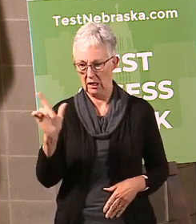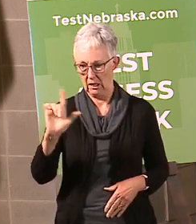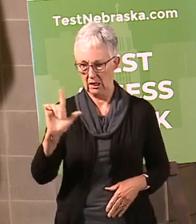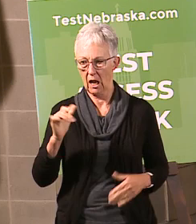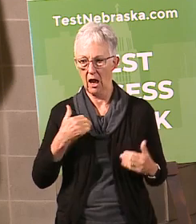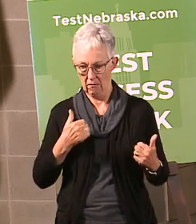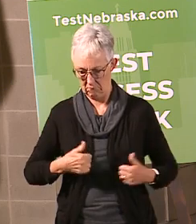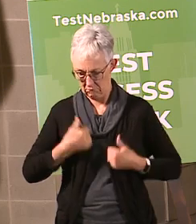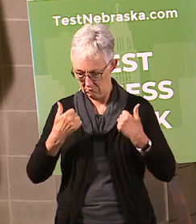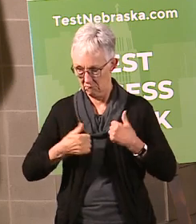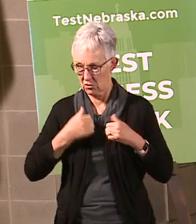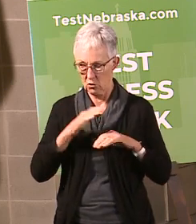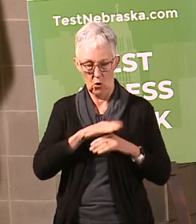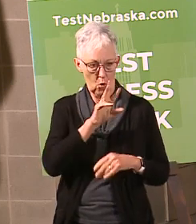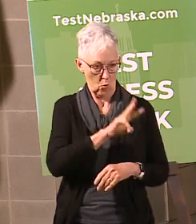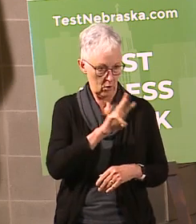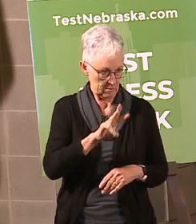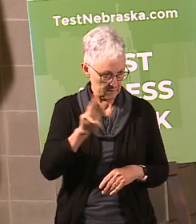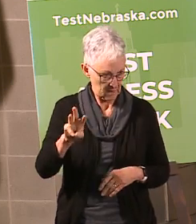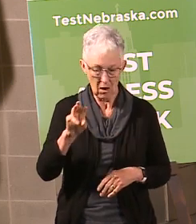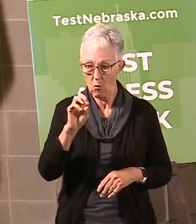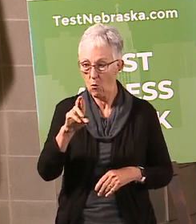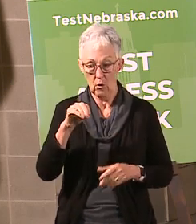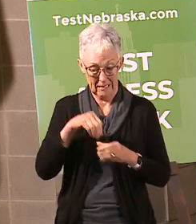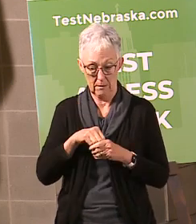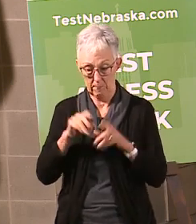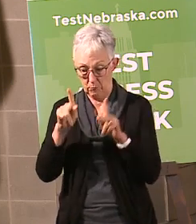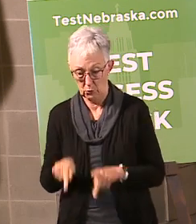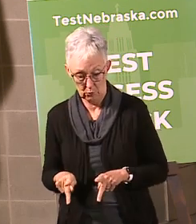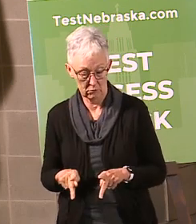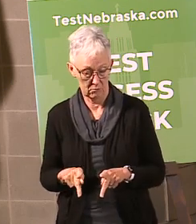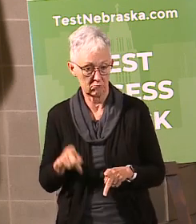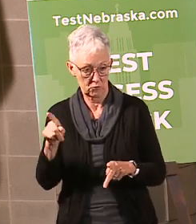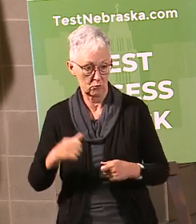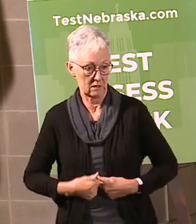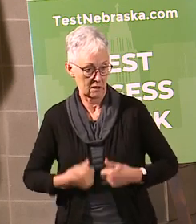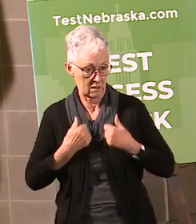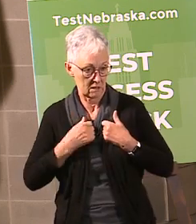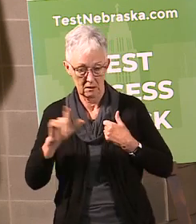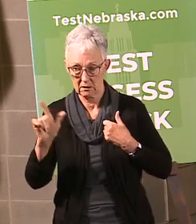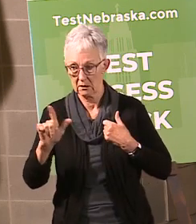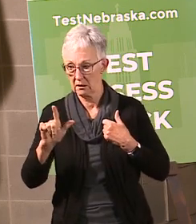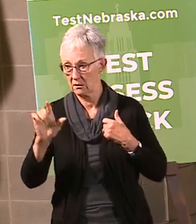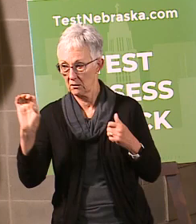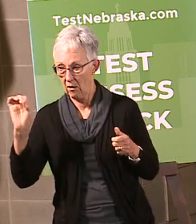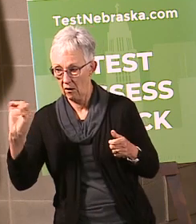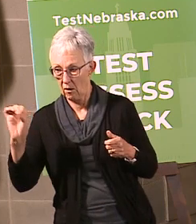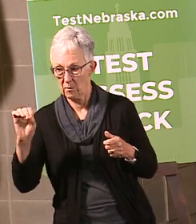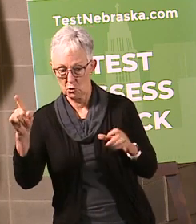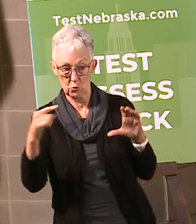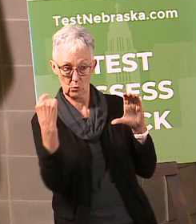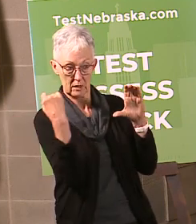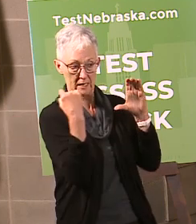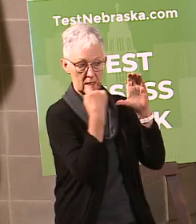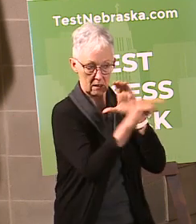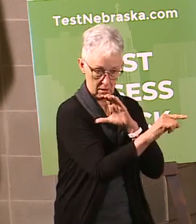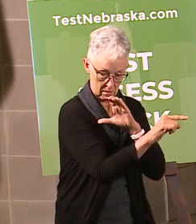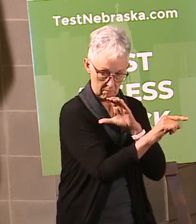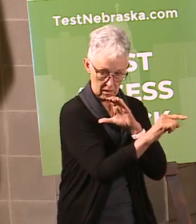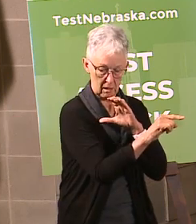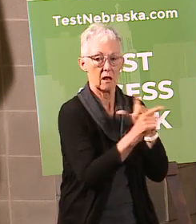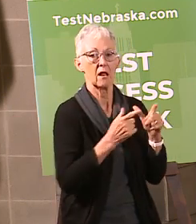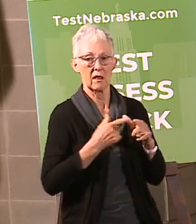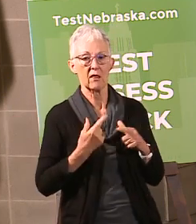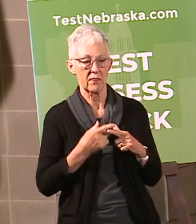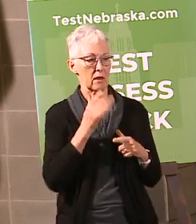Or if you prefer to deliver them personally and you live in Omaha or Lincoln, then you can email us, and that information is on the website, and